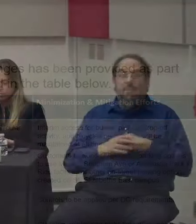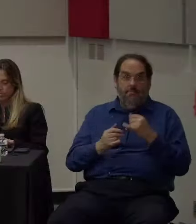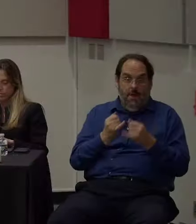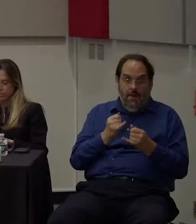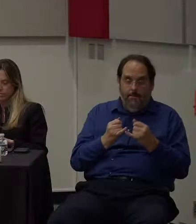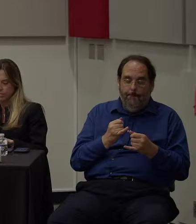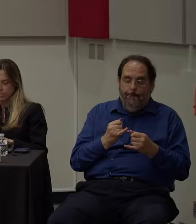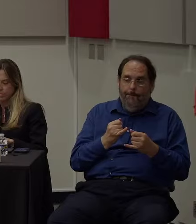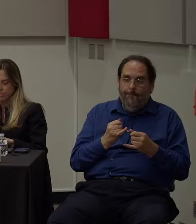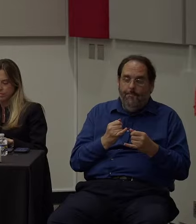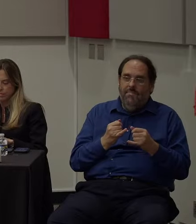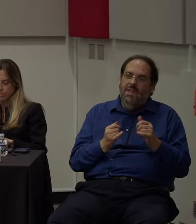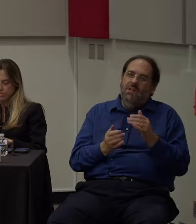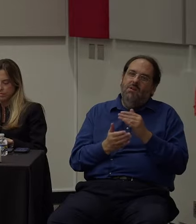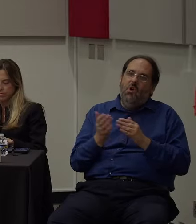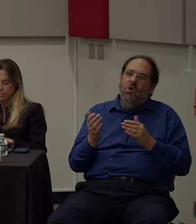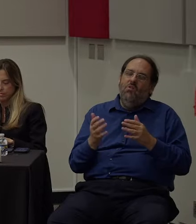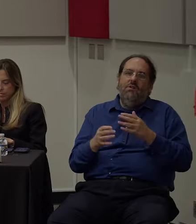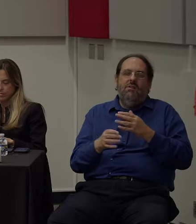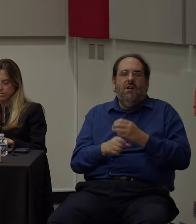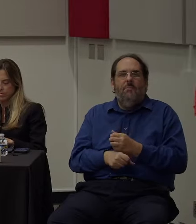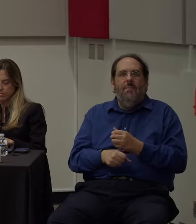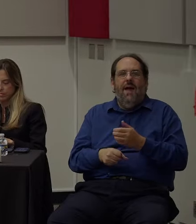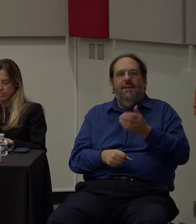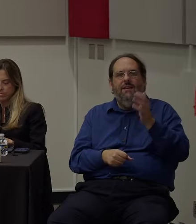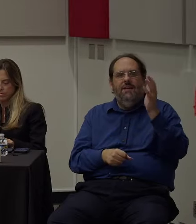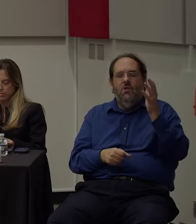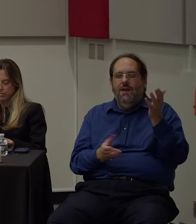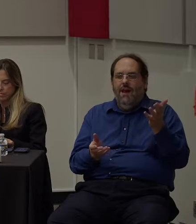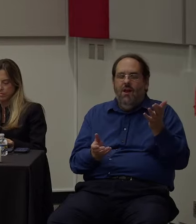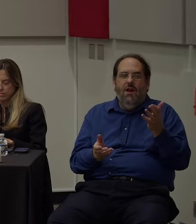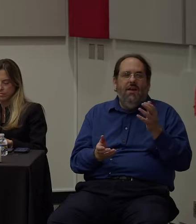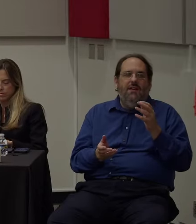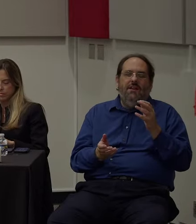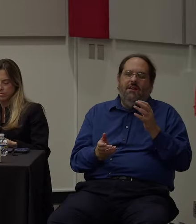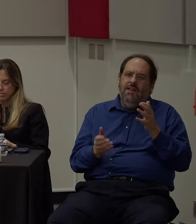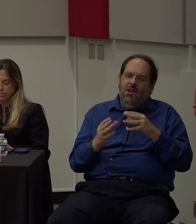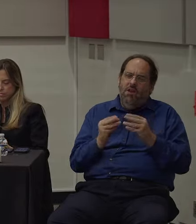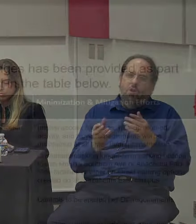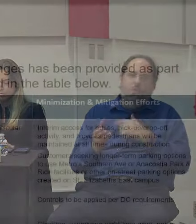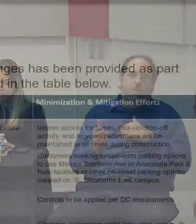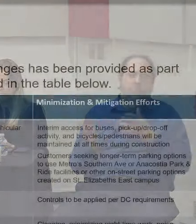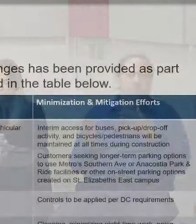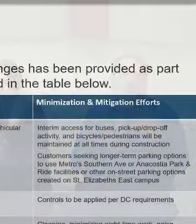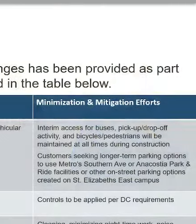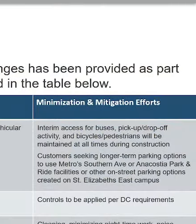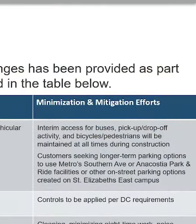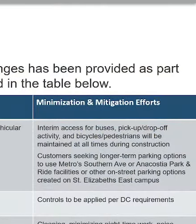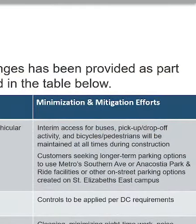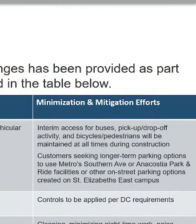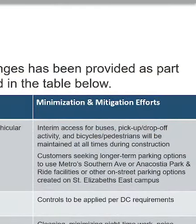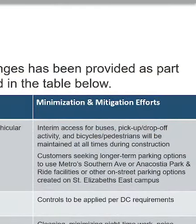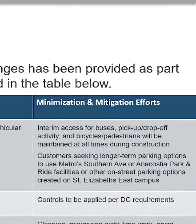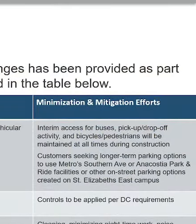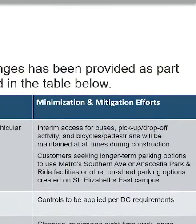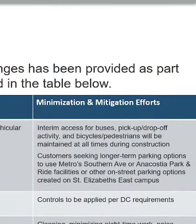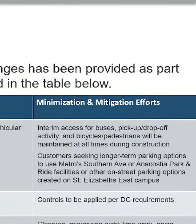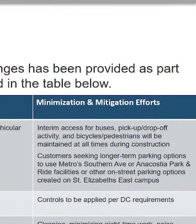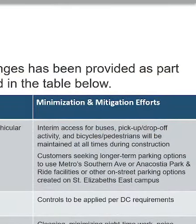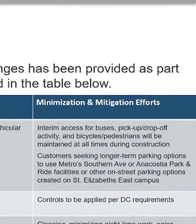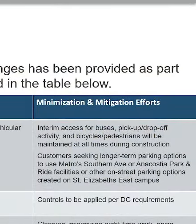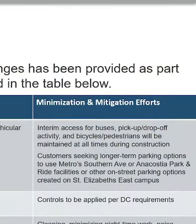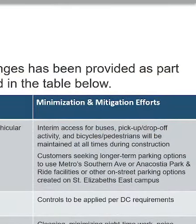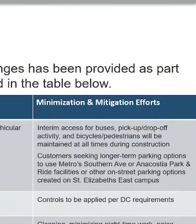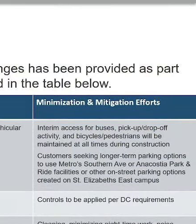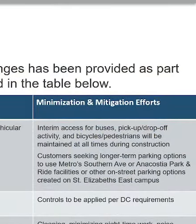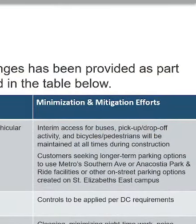Finally, as part of the compact hearing, staff have prepared an environmental evaluation for the project